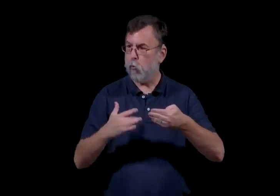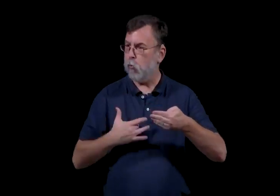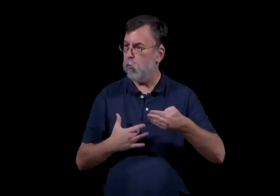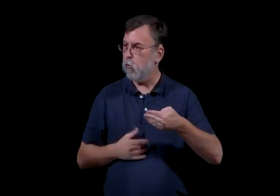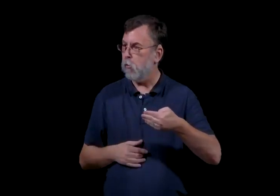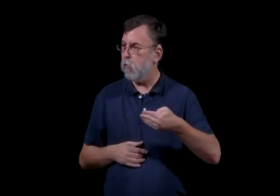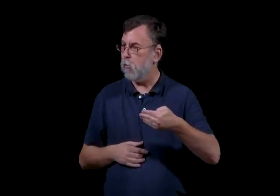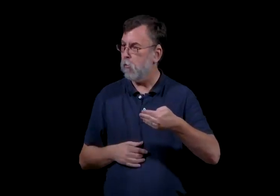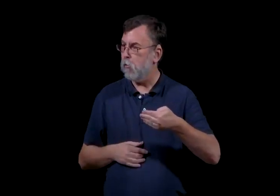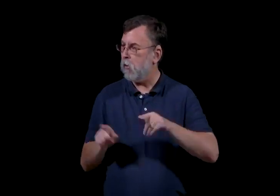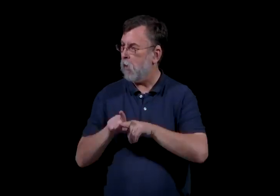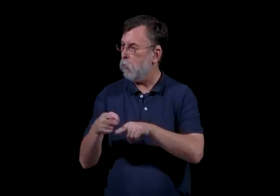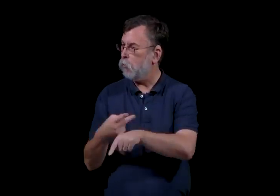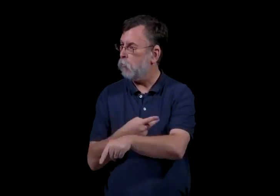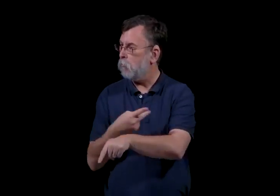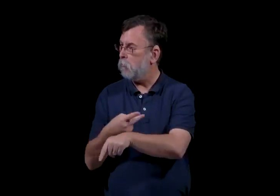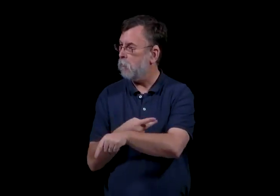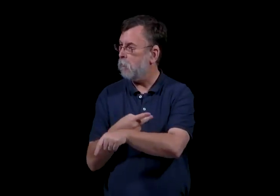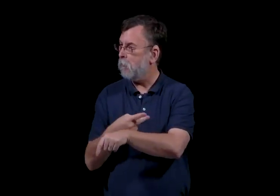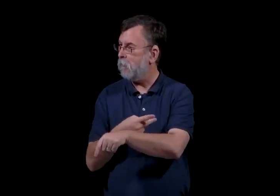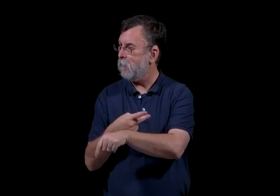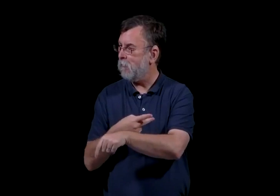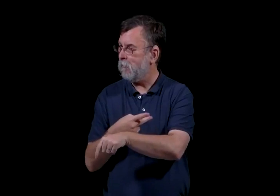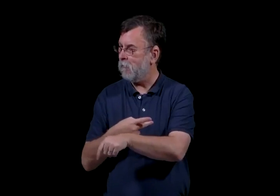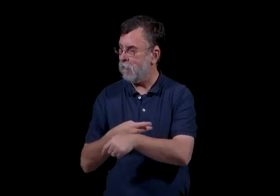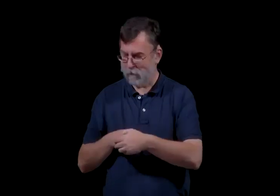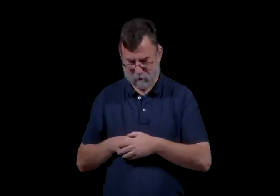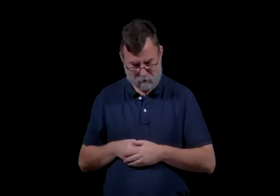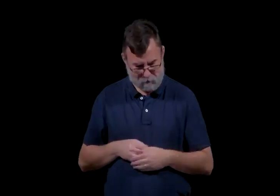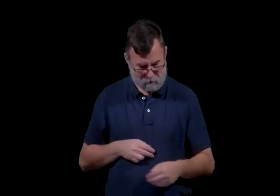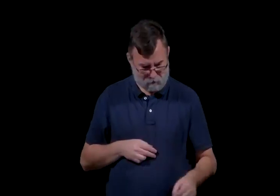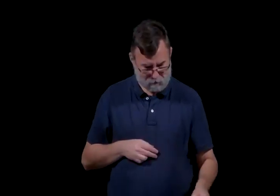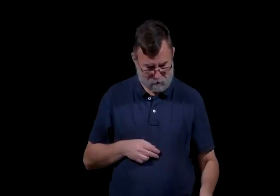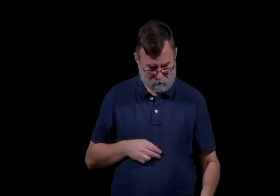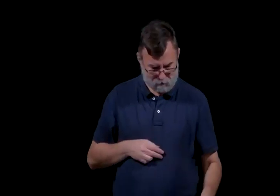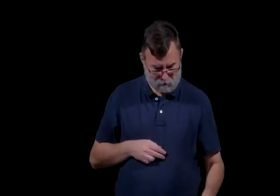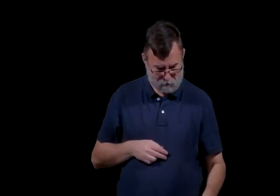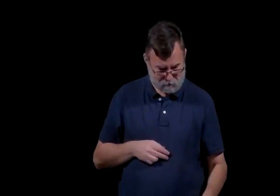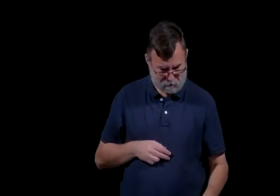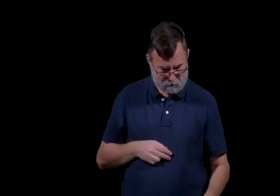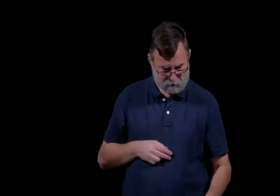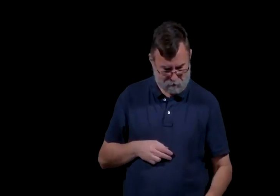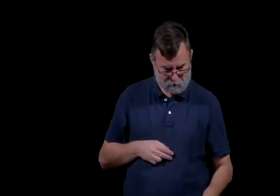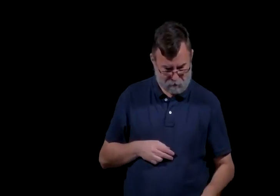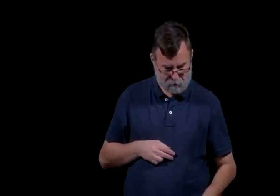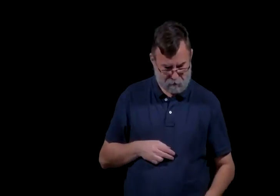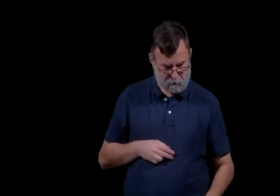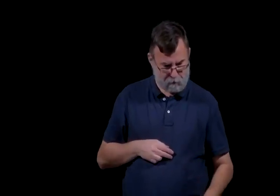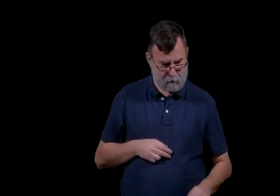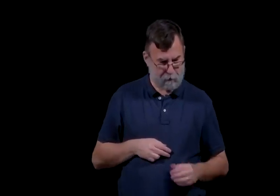We can come in and out of the gate. The gate is Jesus, our shepherd. Because of him, we have fellowship with